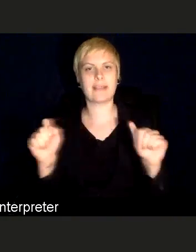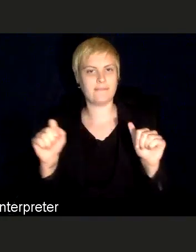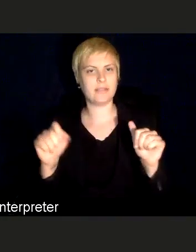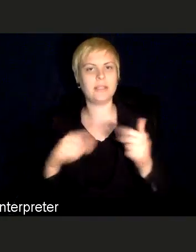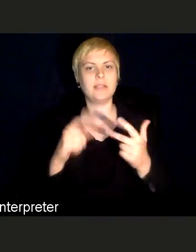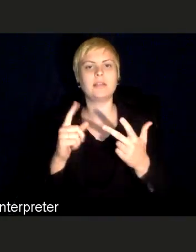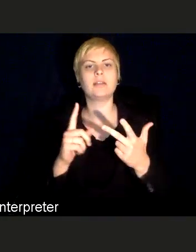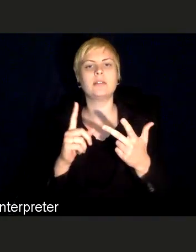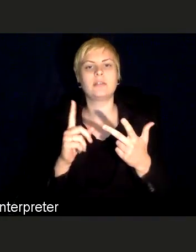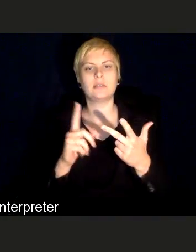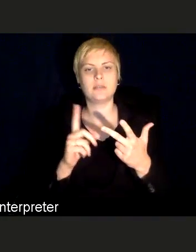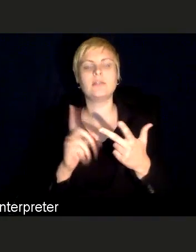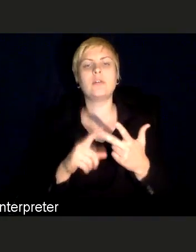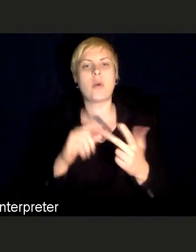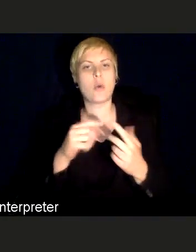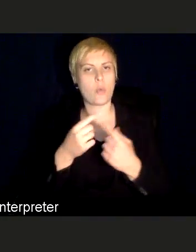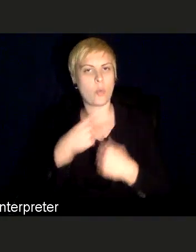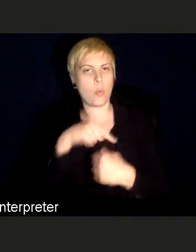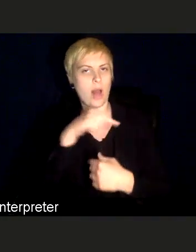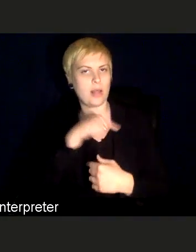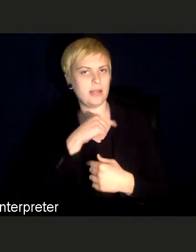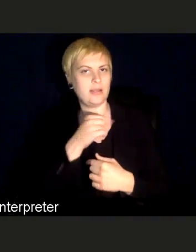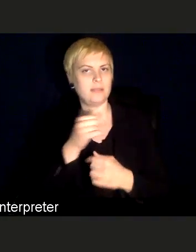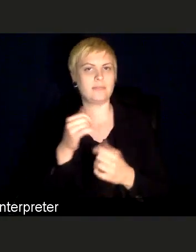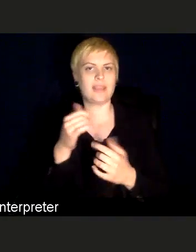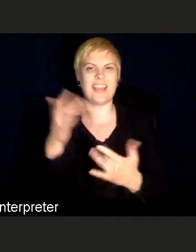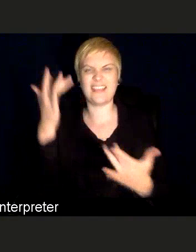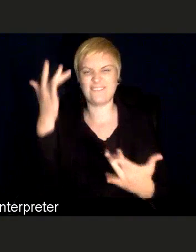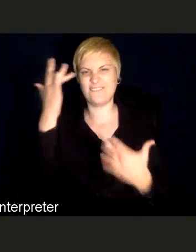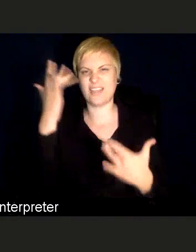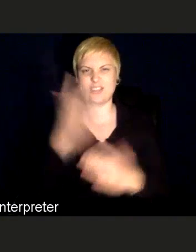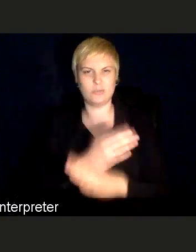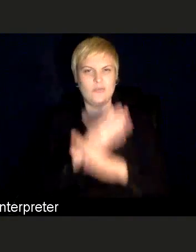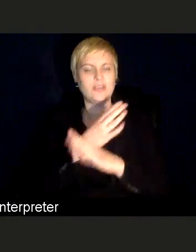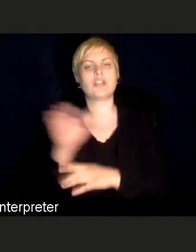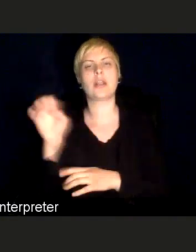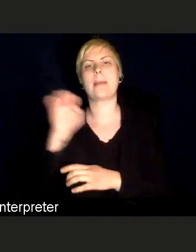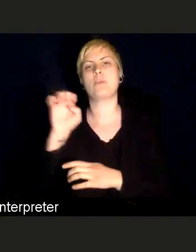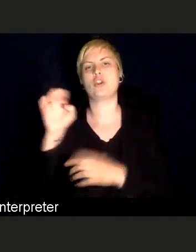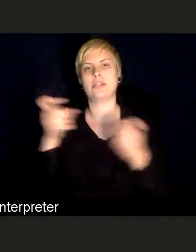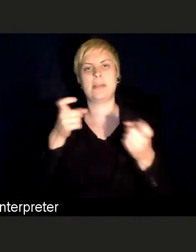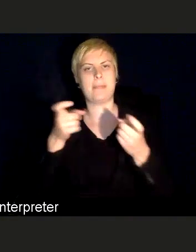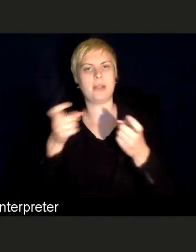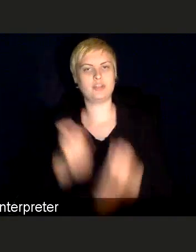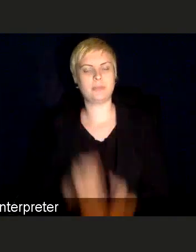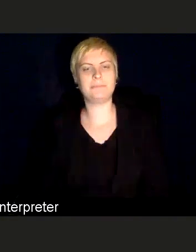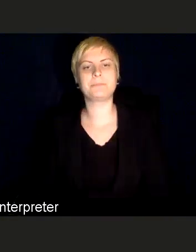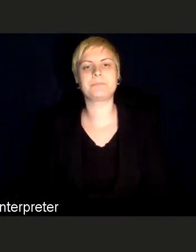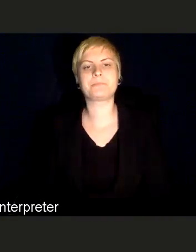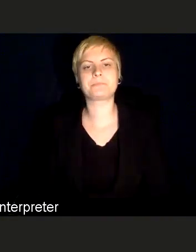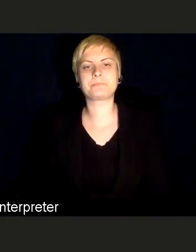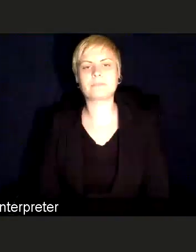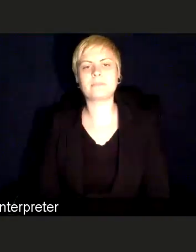security, quality, infection prevention, and emergency management. So I have received many questions